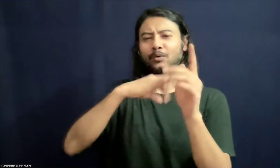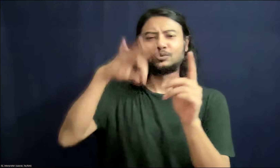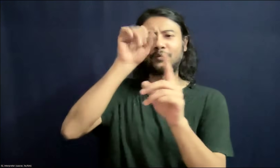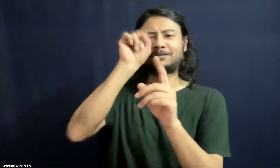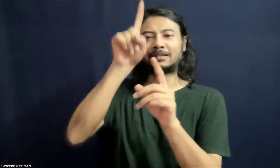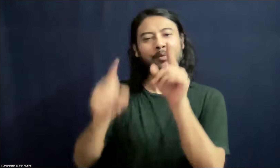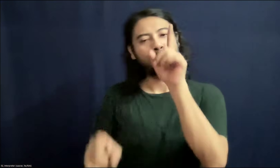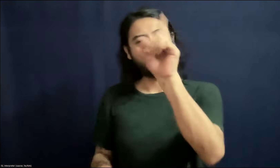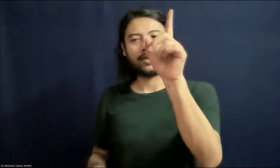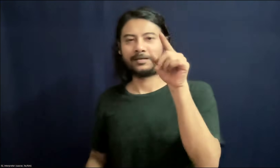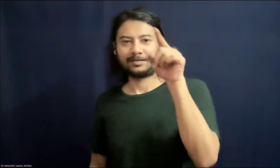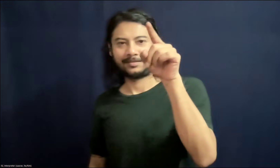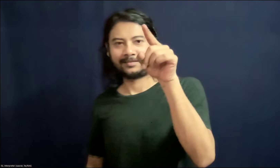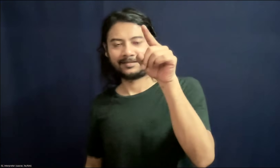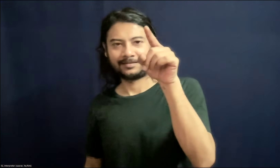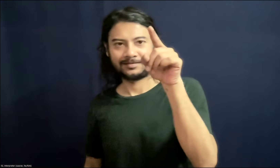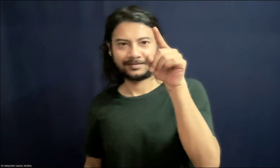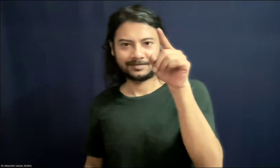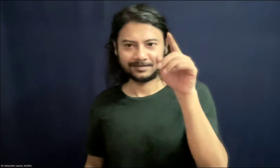Okay.